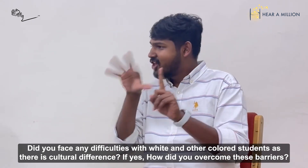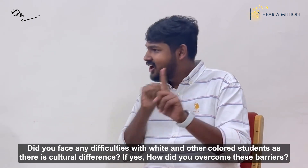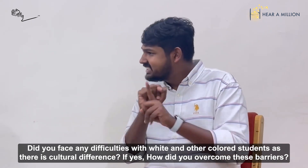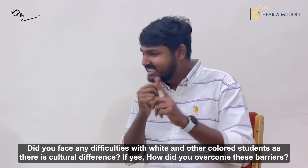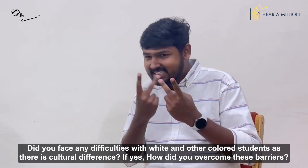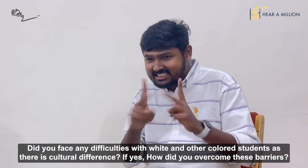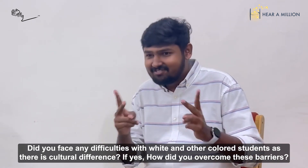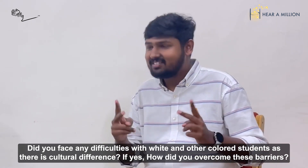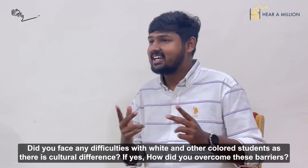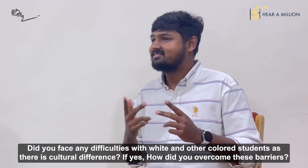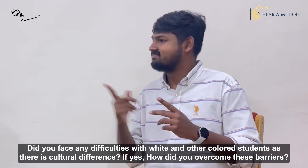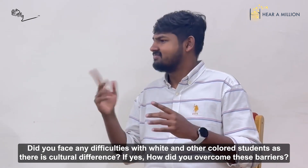barriers?